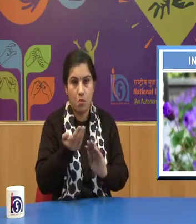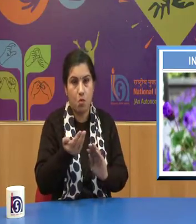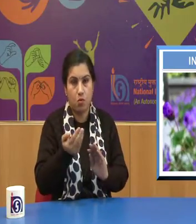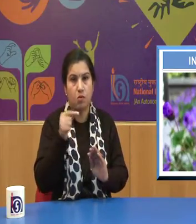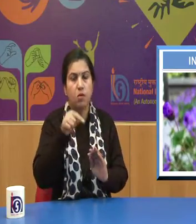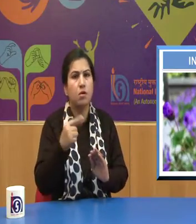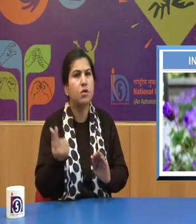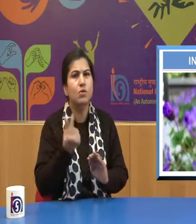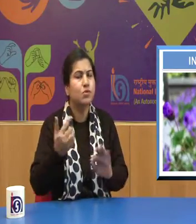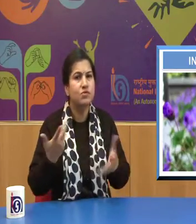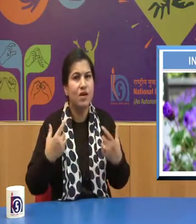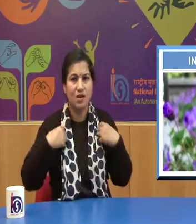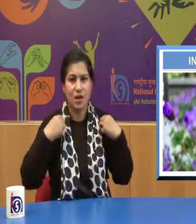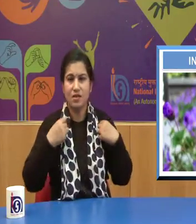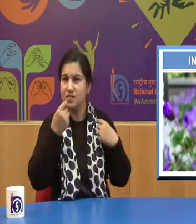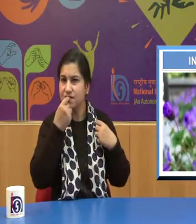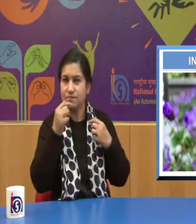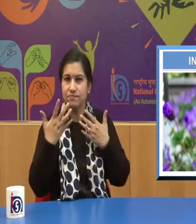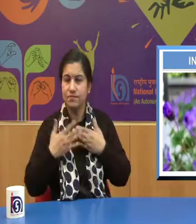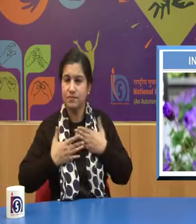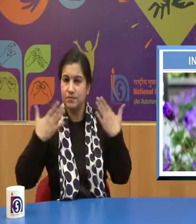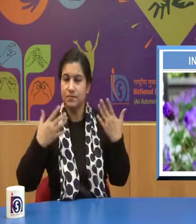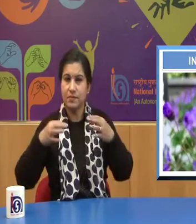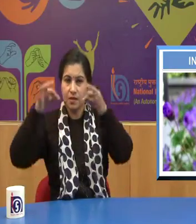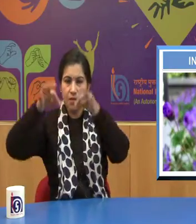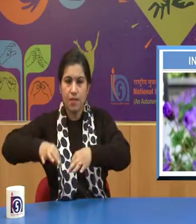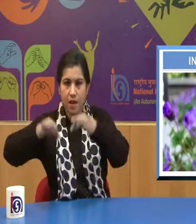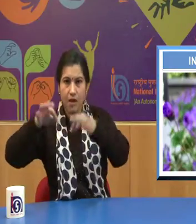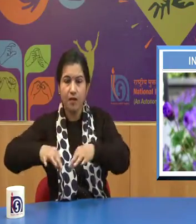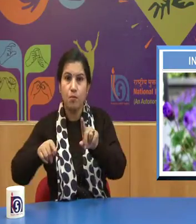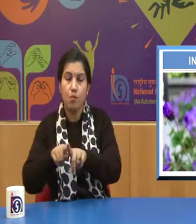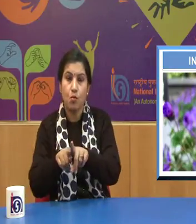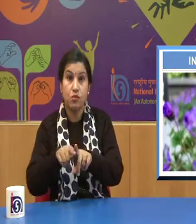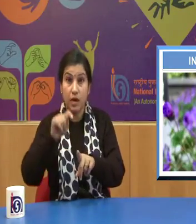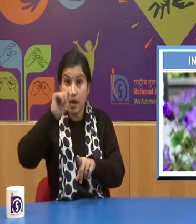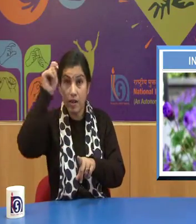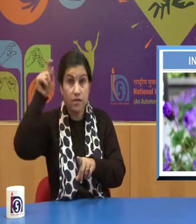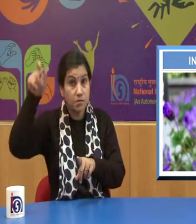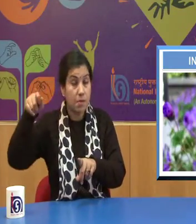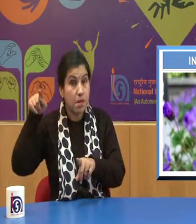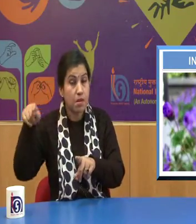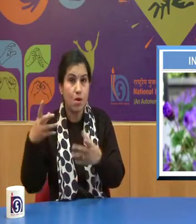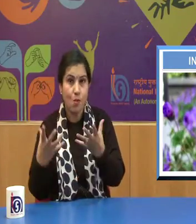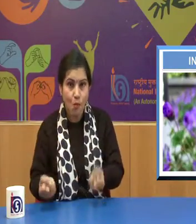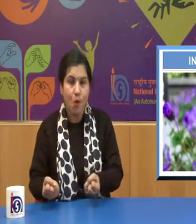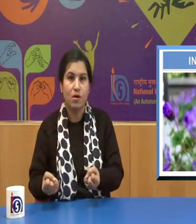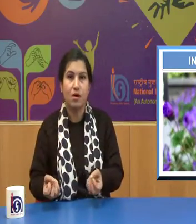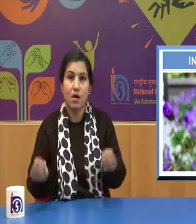Indigo was used to dye the clothes, and the English cloth merchants needed it